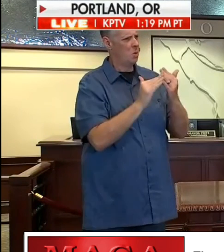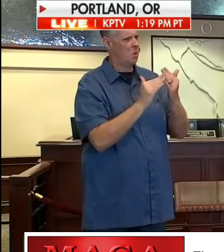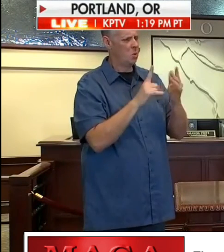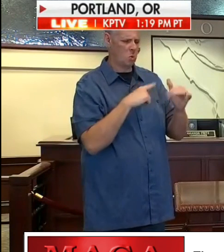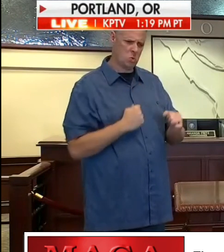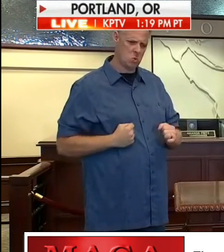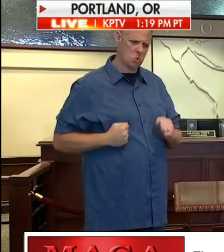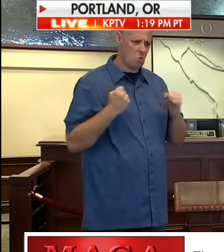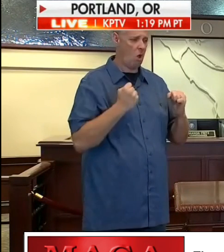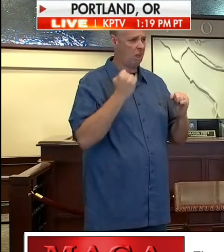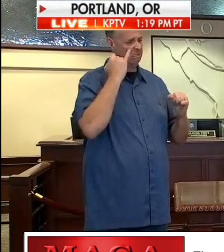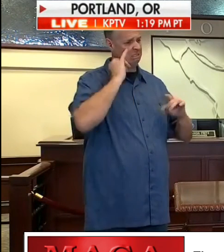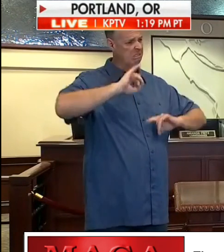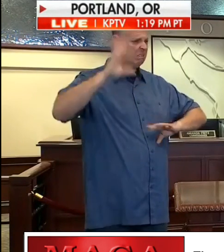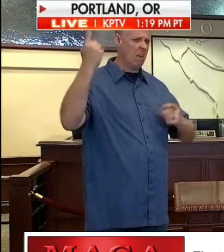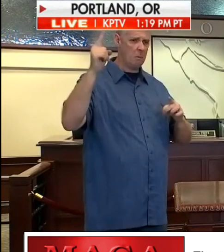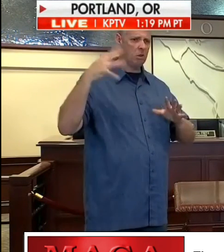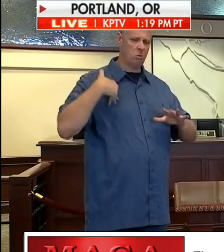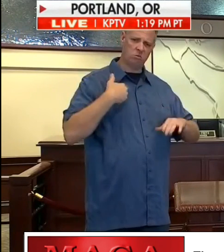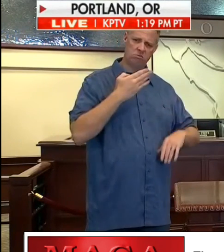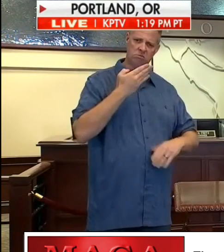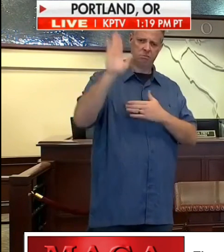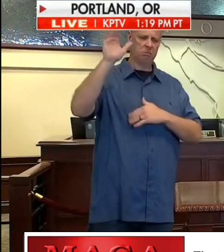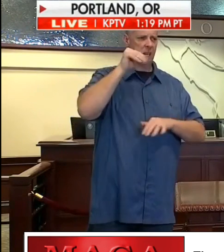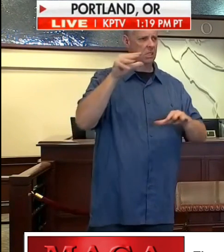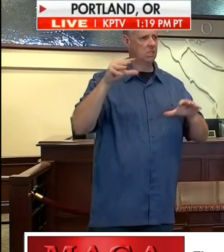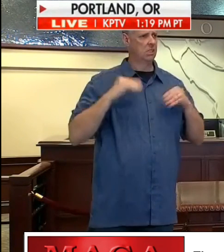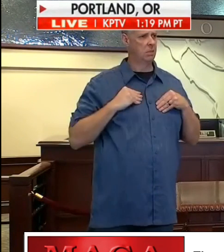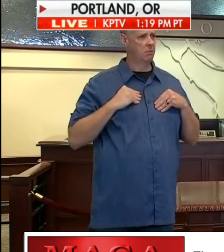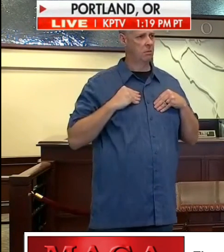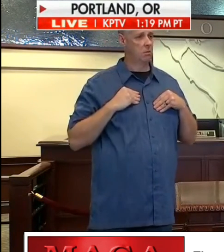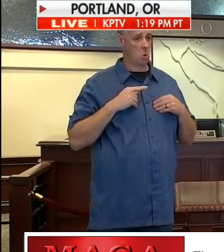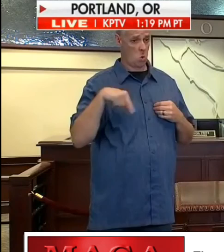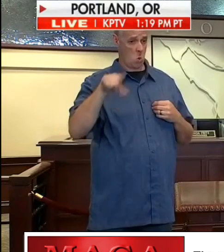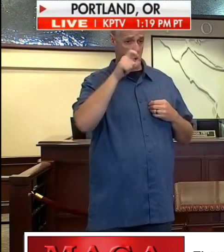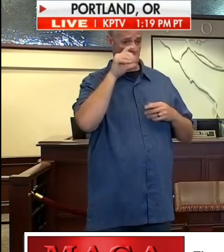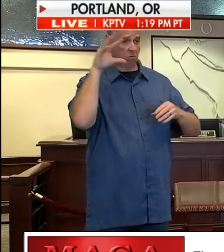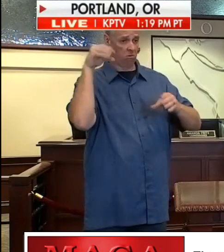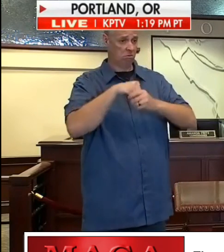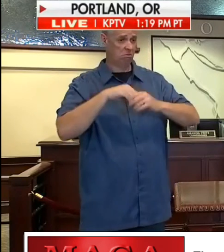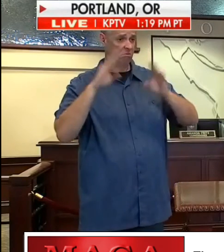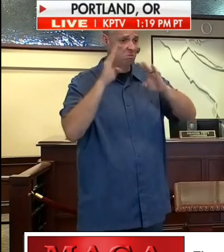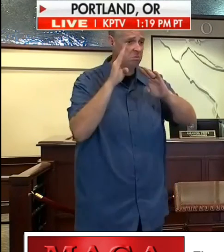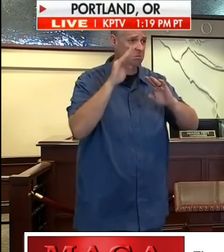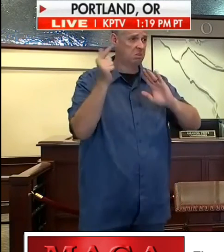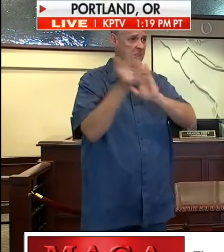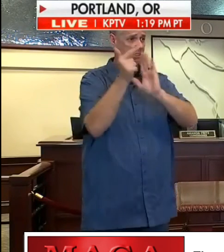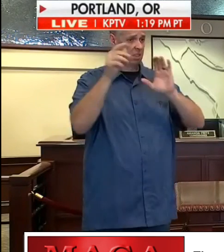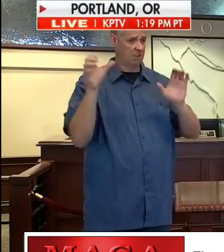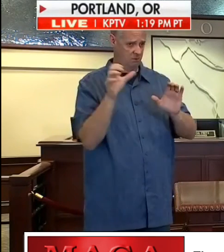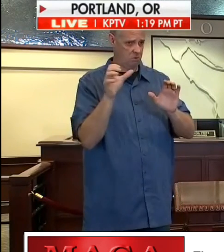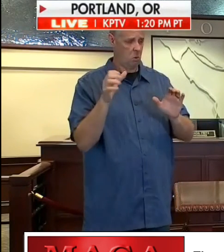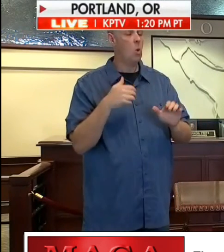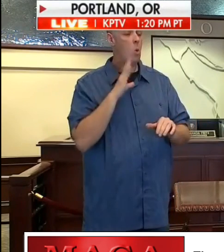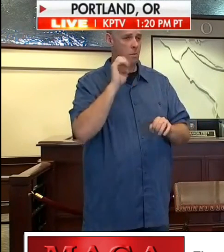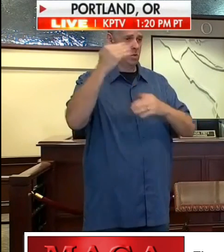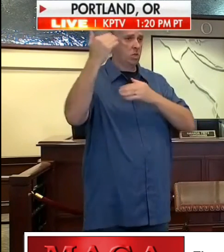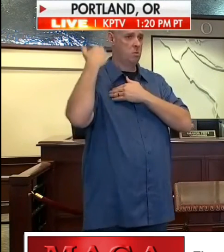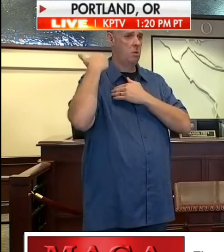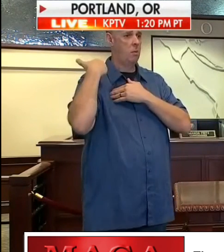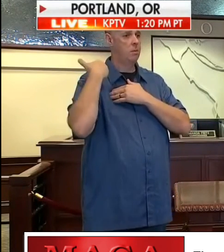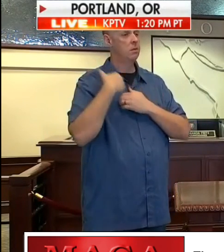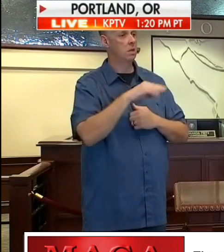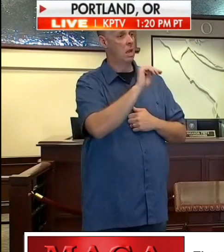reject violence when it occurs. My office is ready to hold offenders accountable. And together, in Dr. King's words,